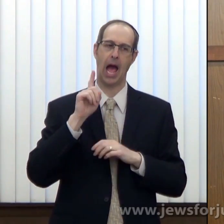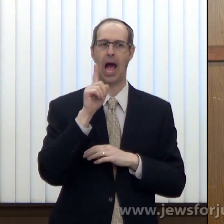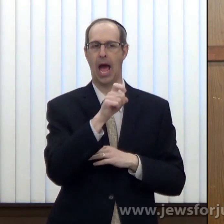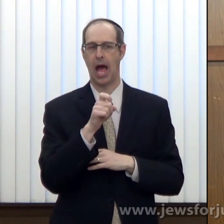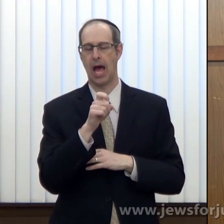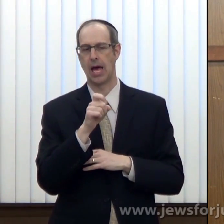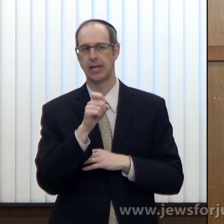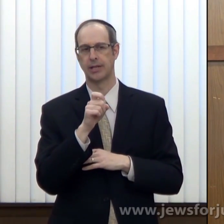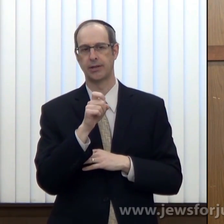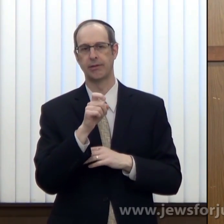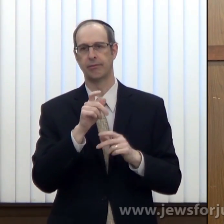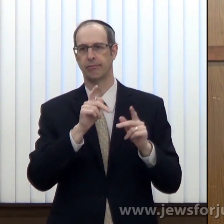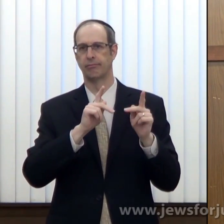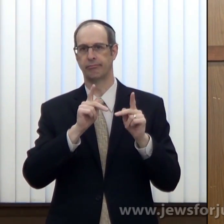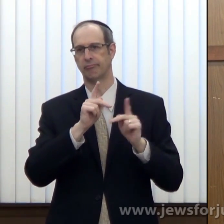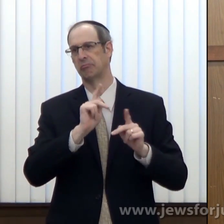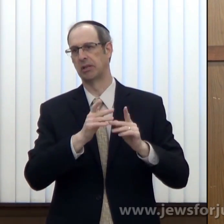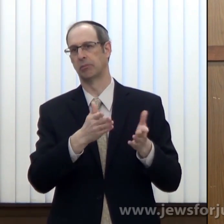their listeners,